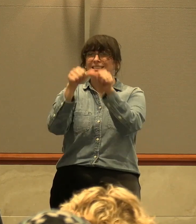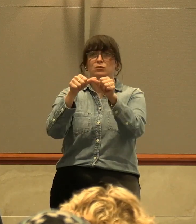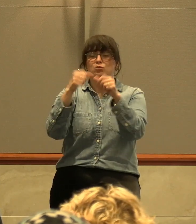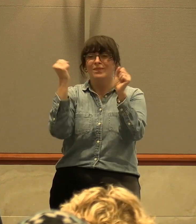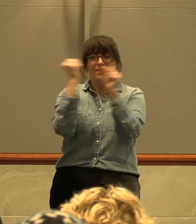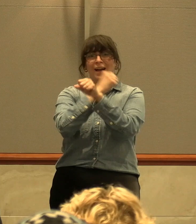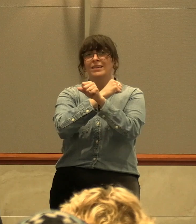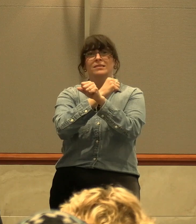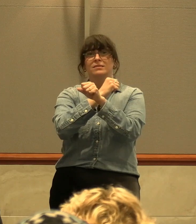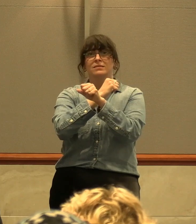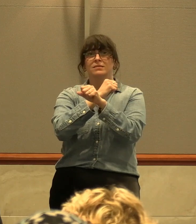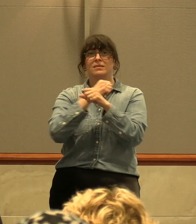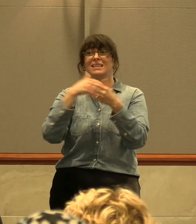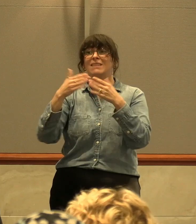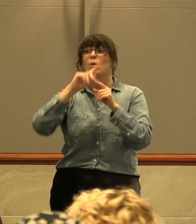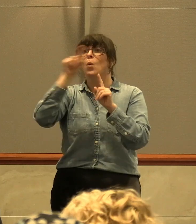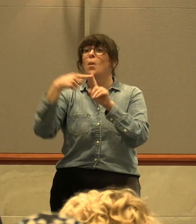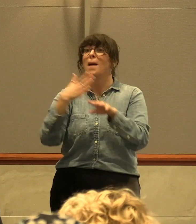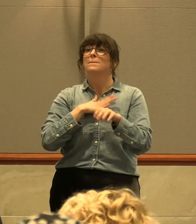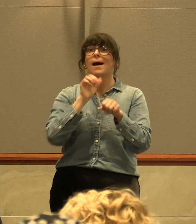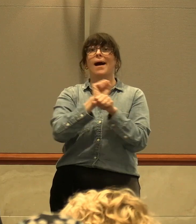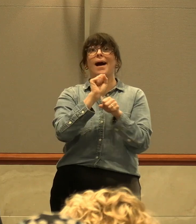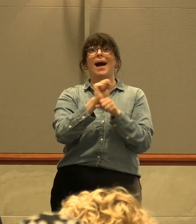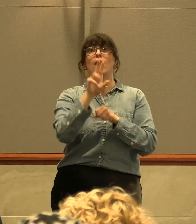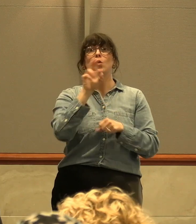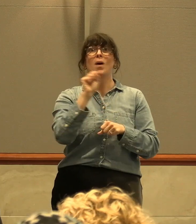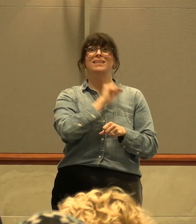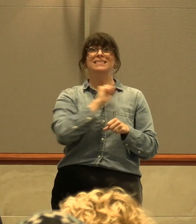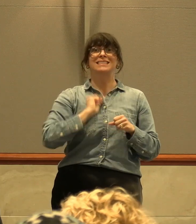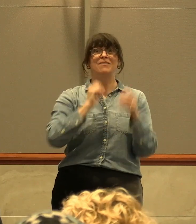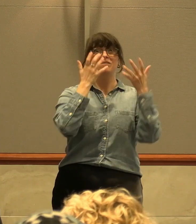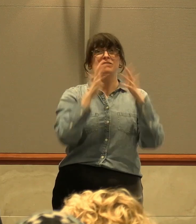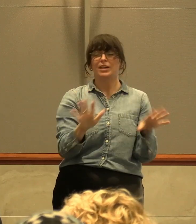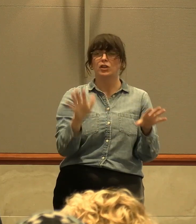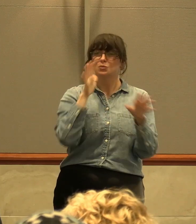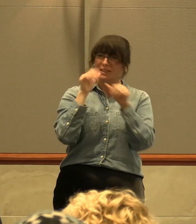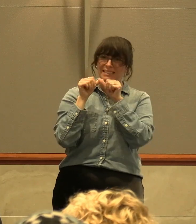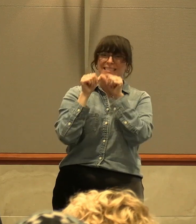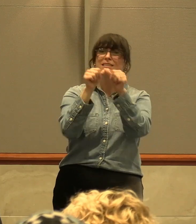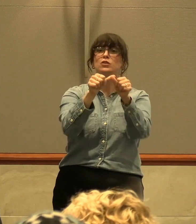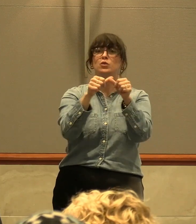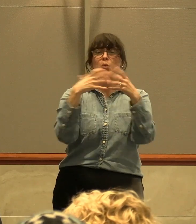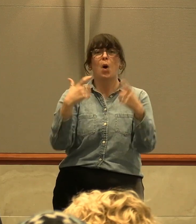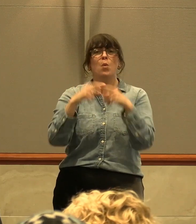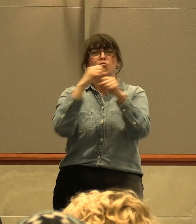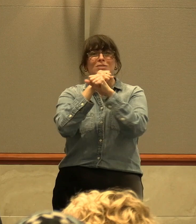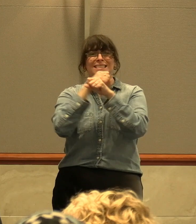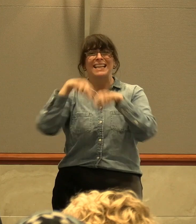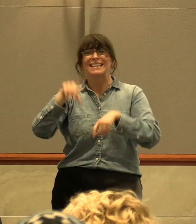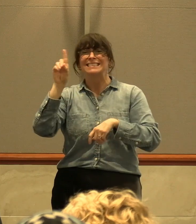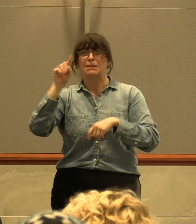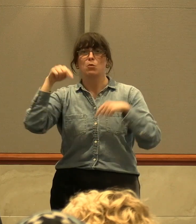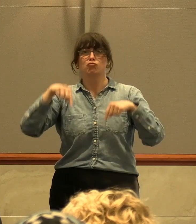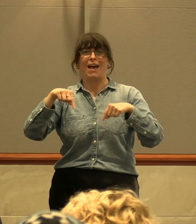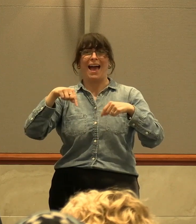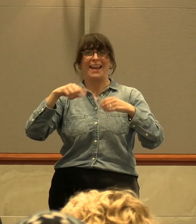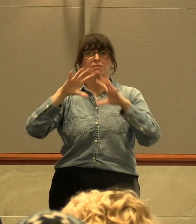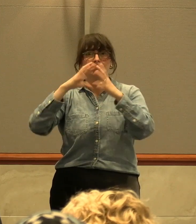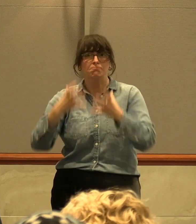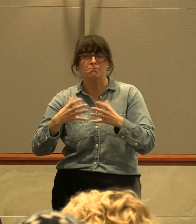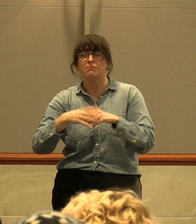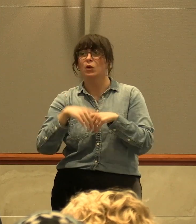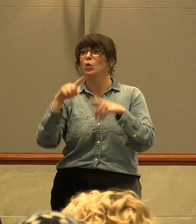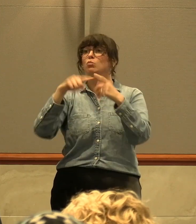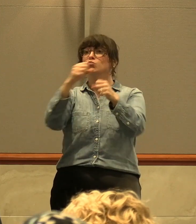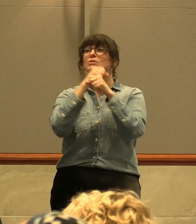fight, even when my term in the United States Senate is over, to protect our democratic institutions, to